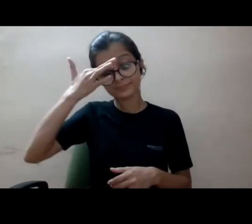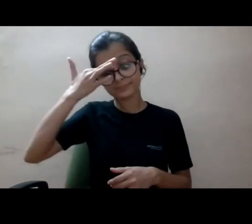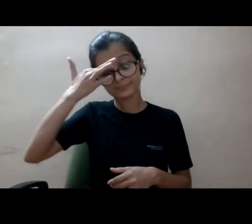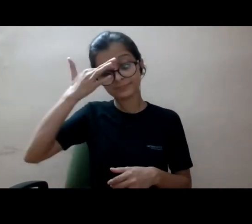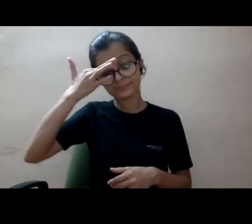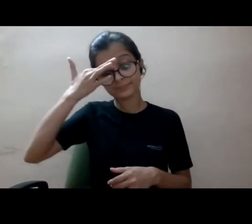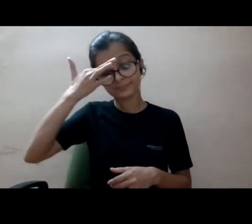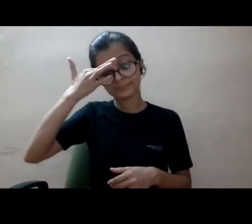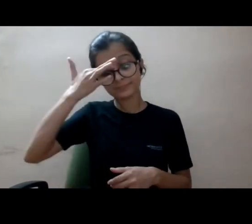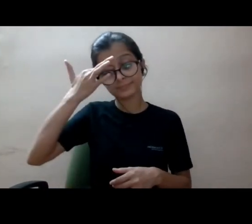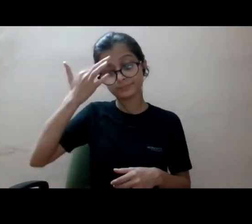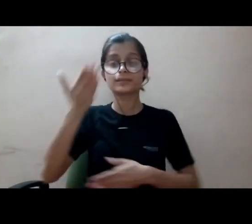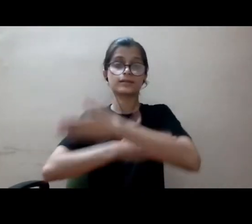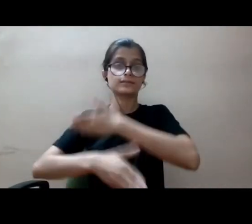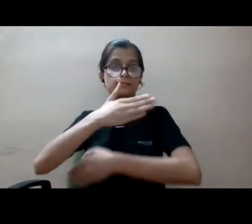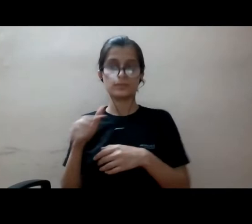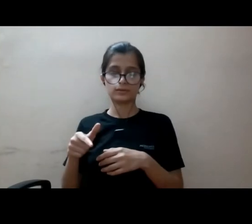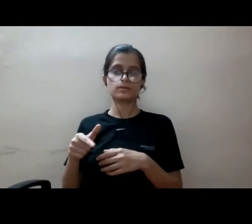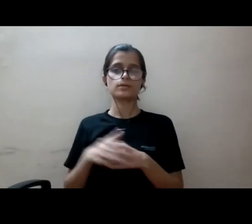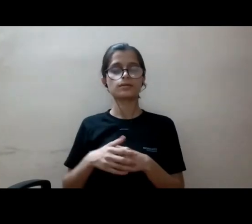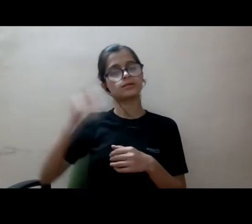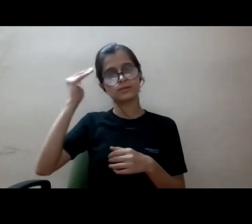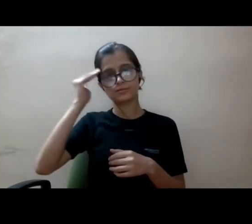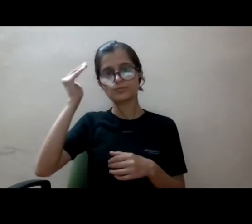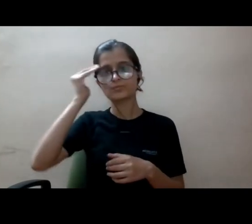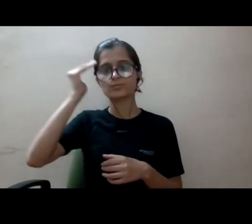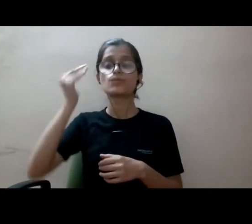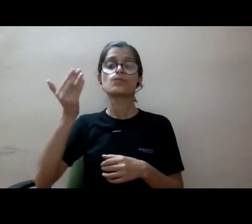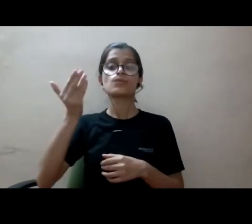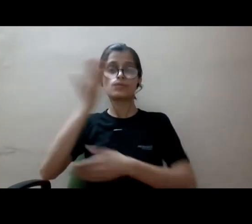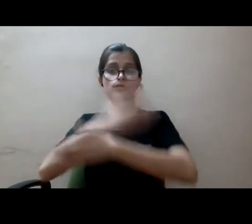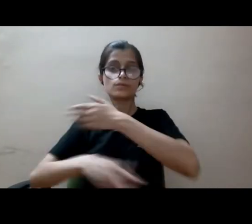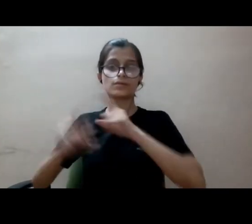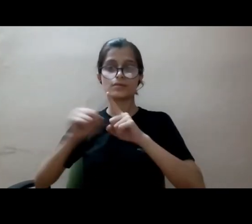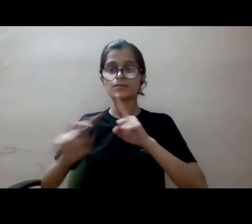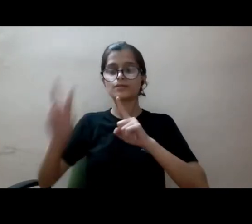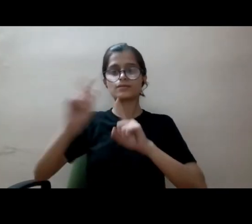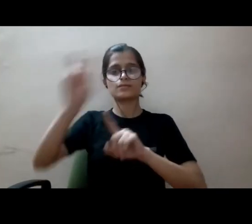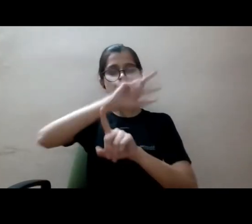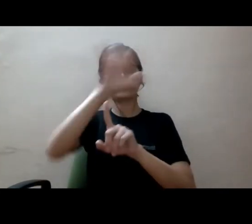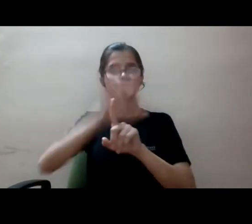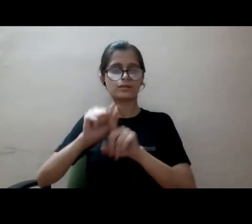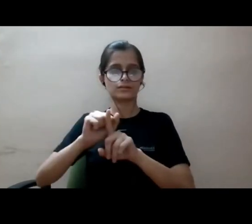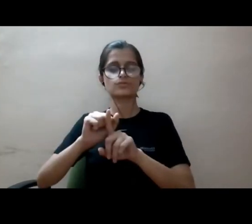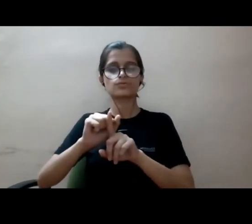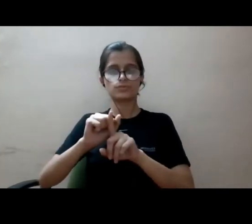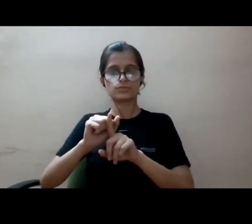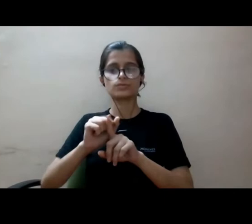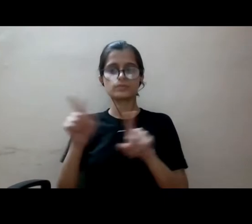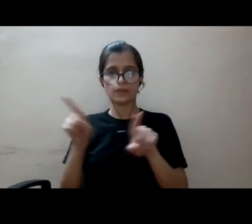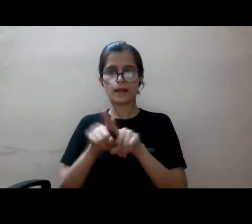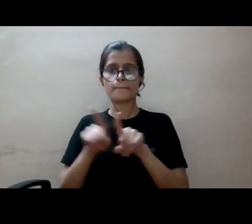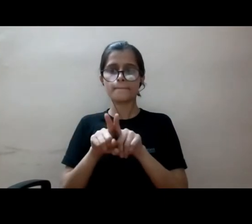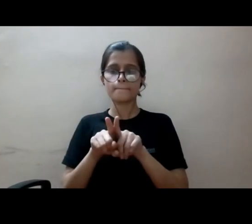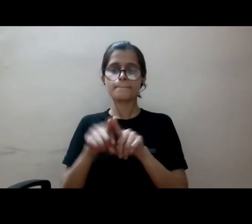Disability is somatic, and disability travel is always a cultural enterprise, not, as William Gass would have